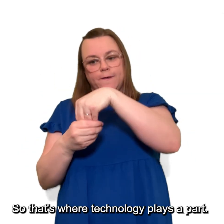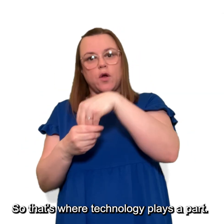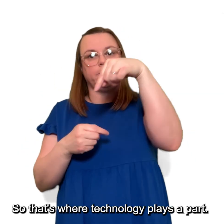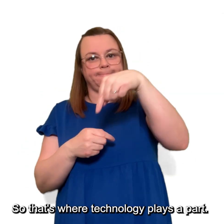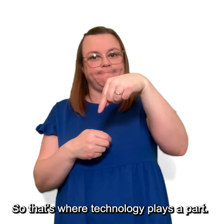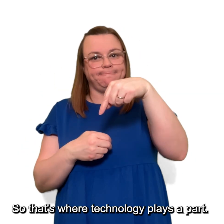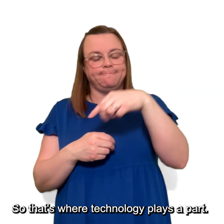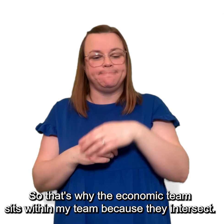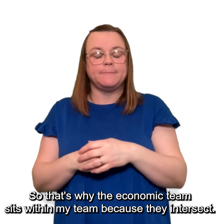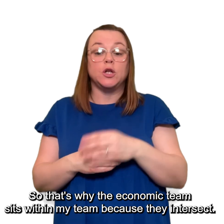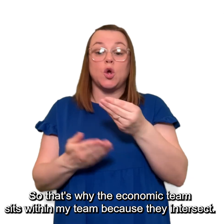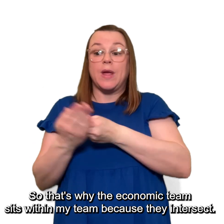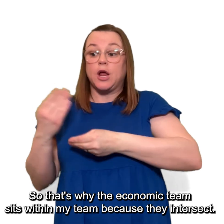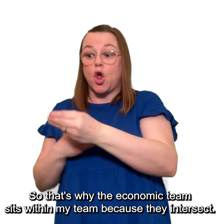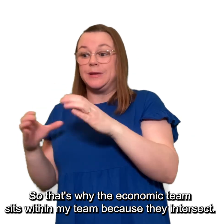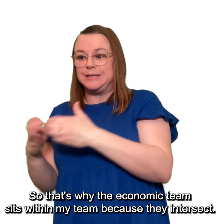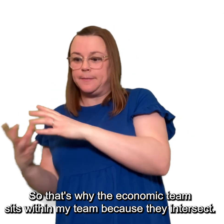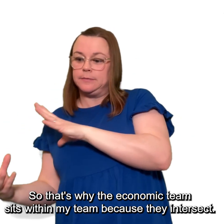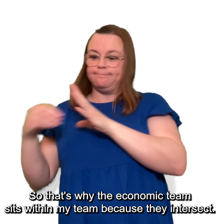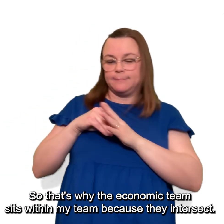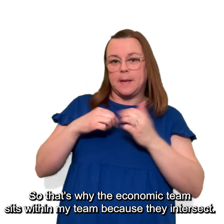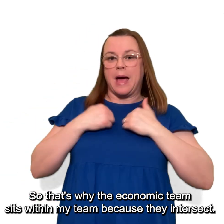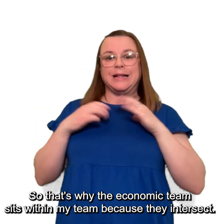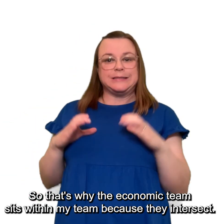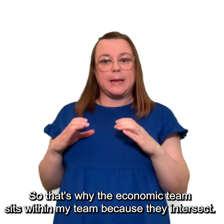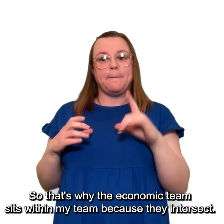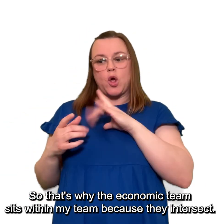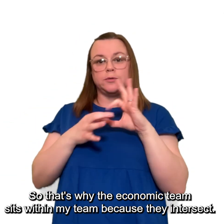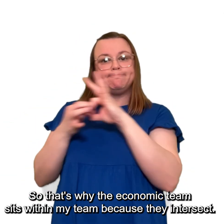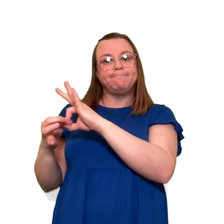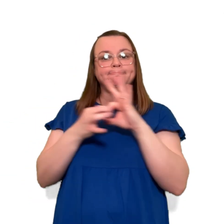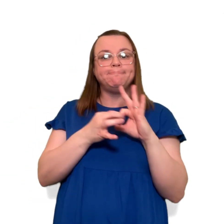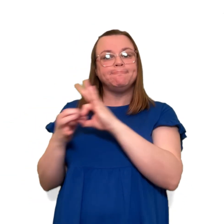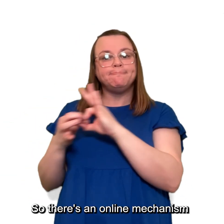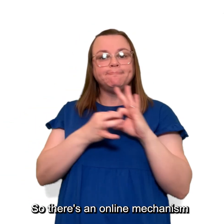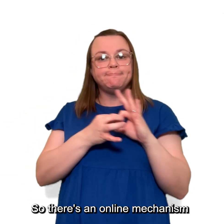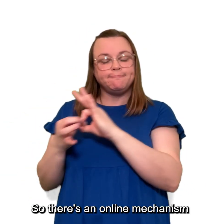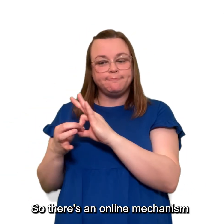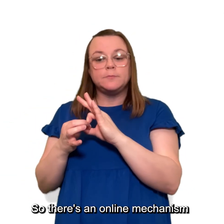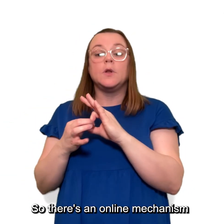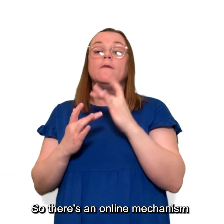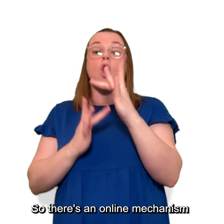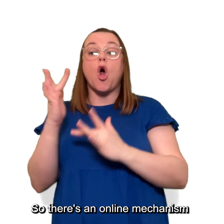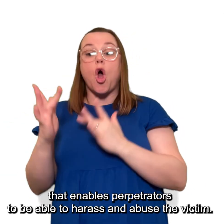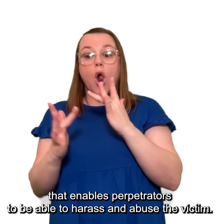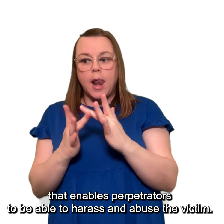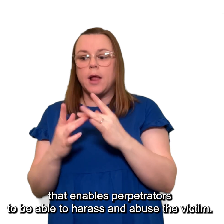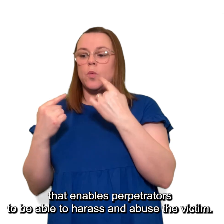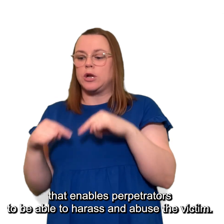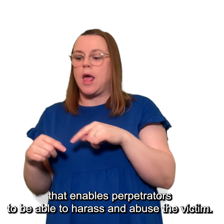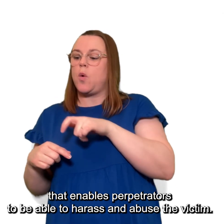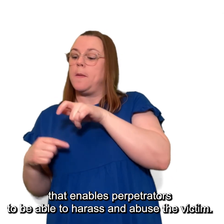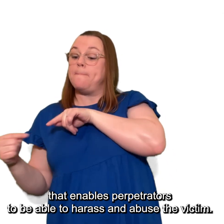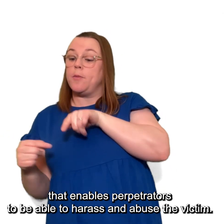technology plays a part. So that's why the economic team sits within my team, because they intersect. So there's an online mechanism that